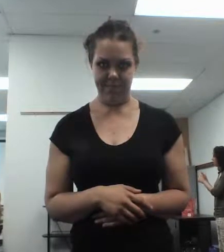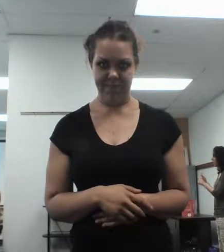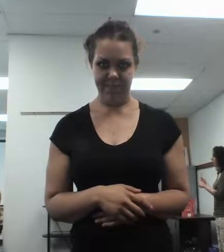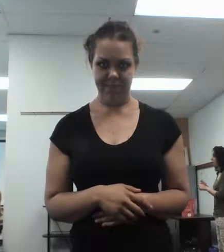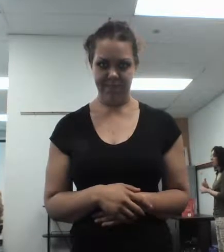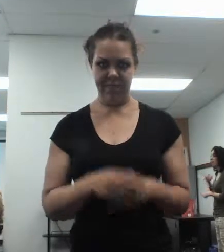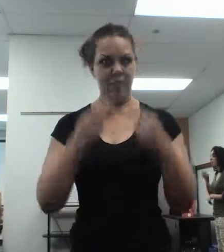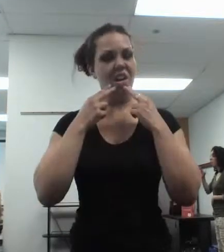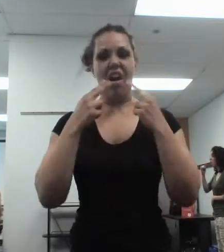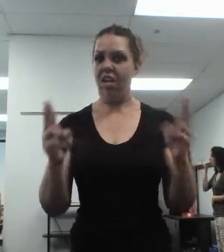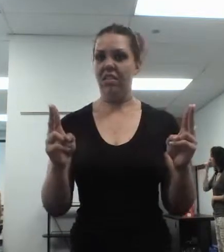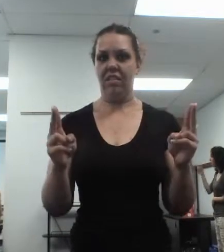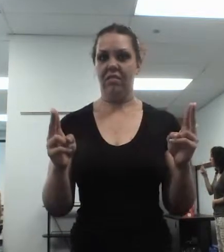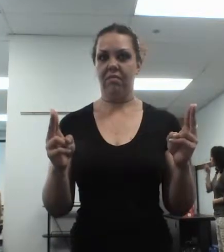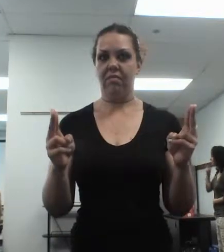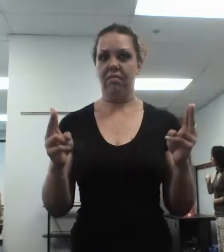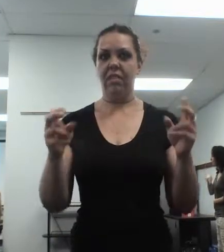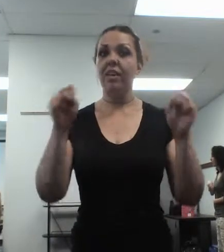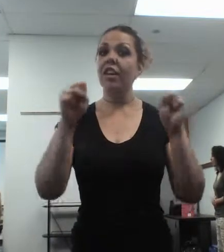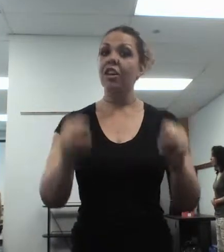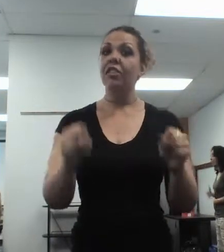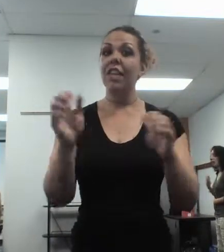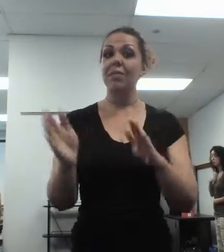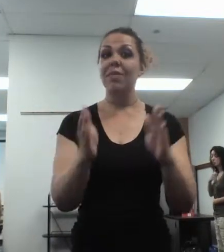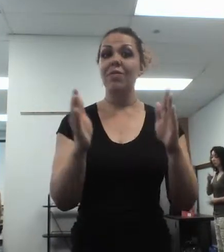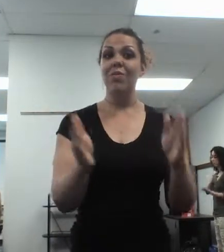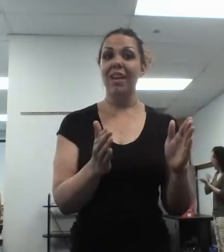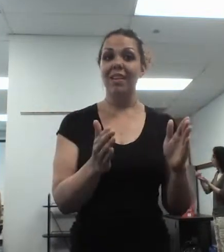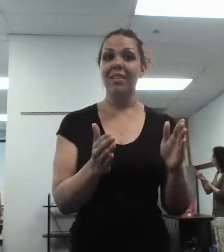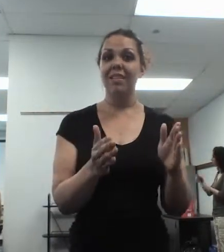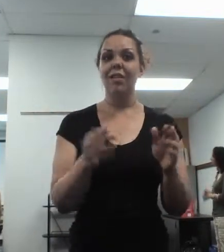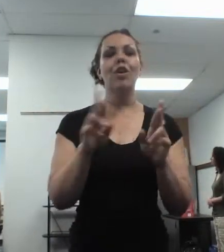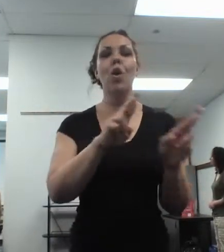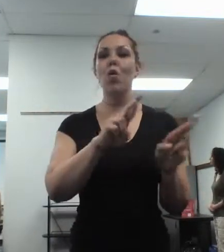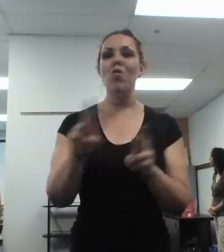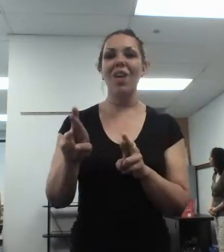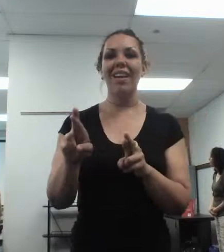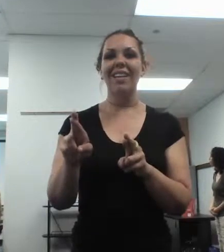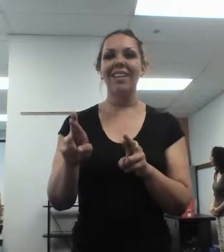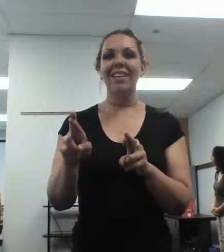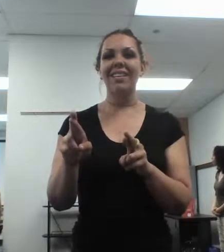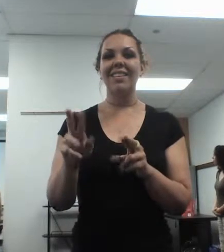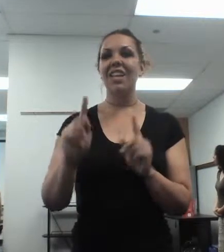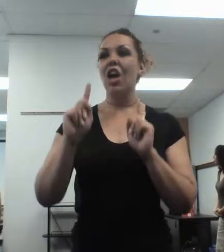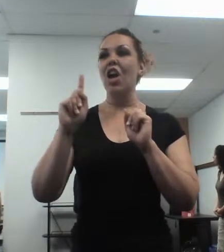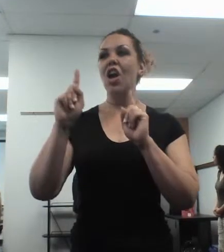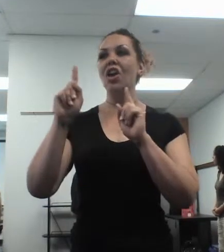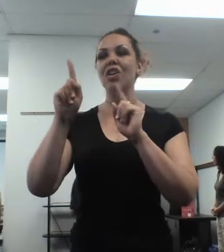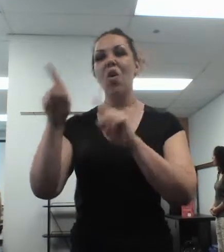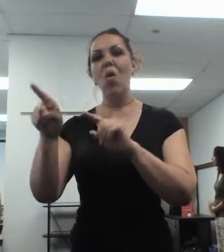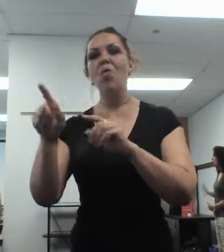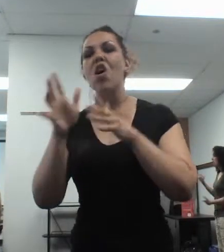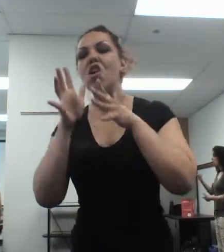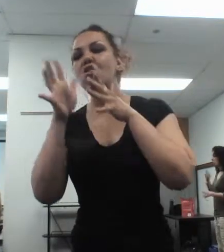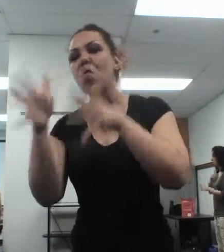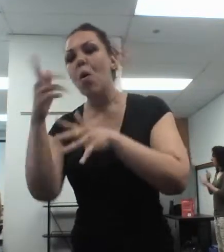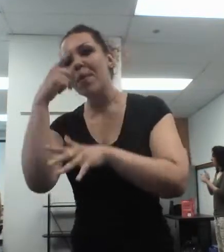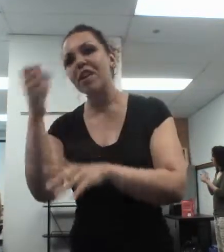Honestly. You could be ready to go behind the curtain and throw up because you are so nervous. Fake